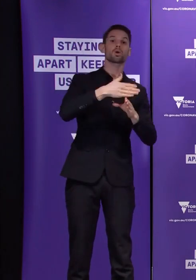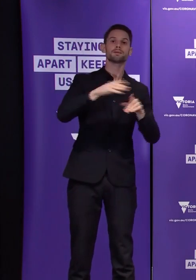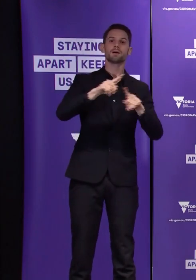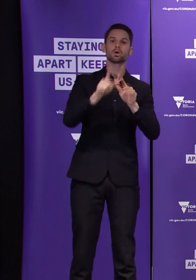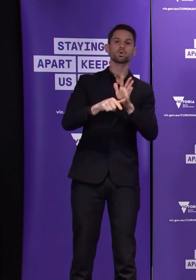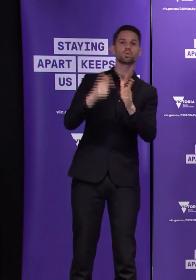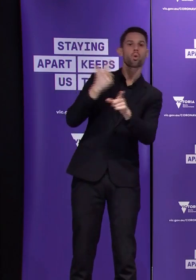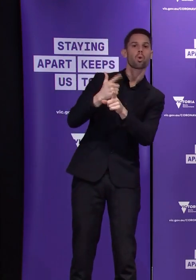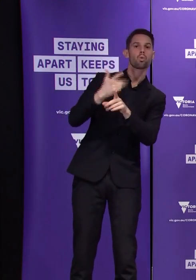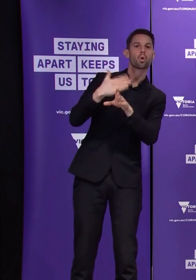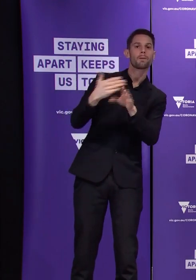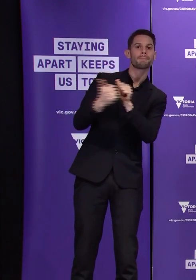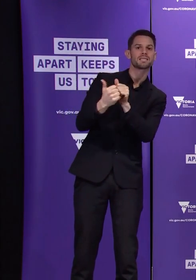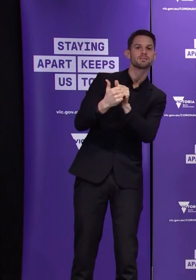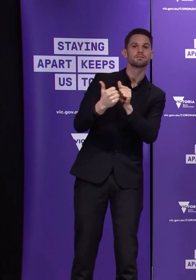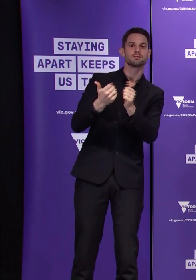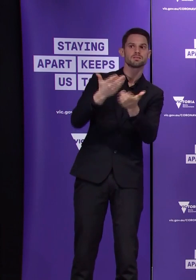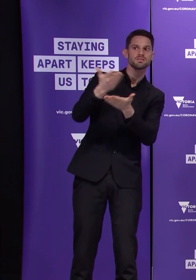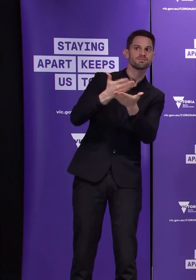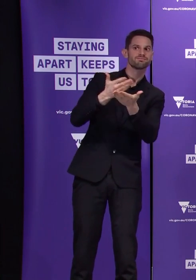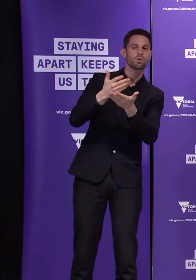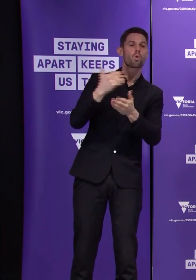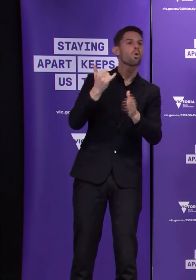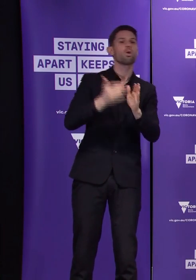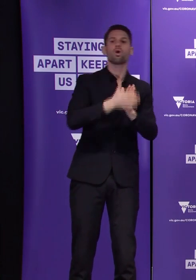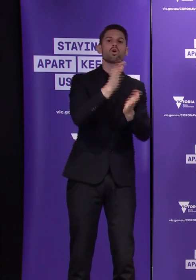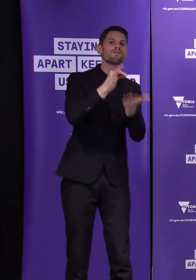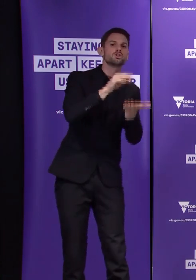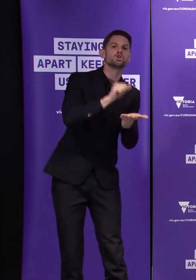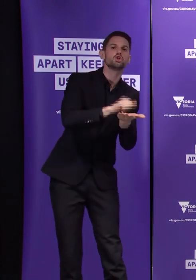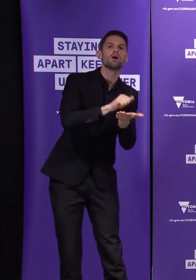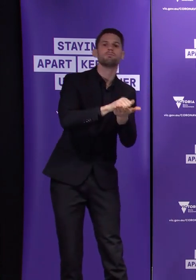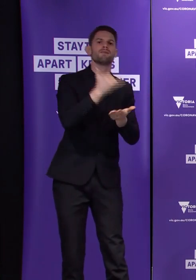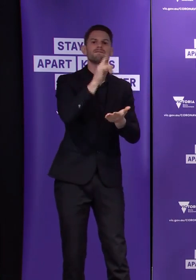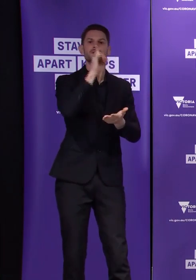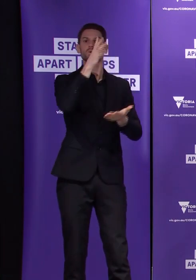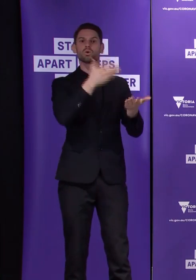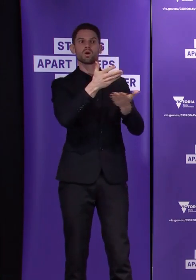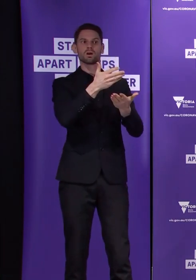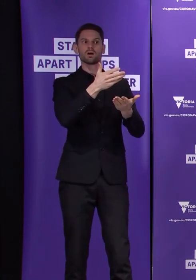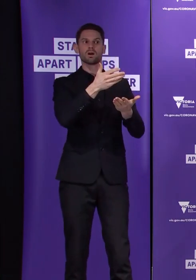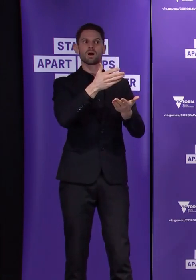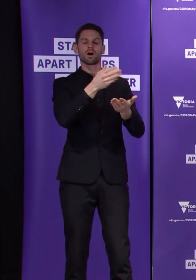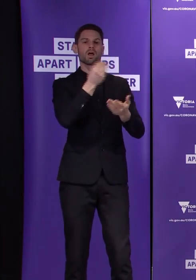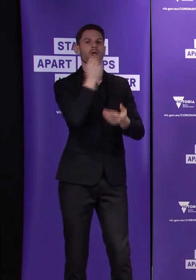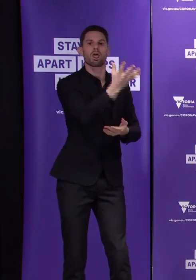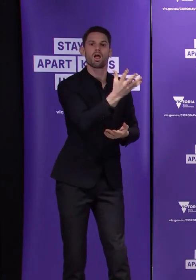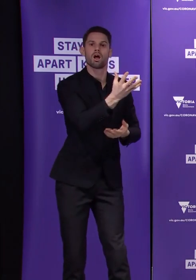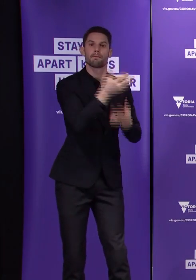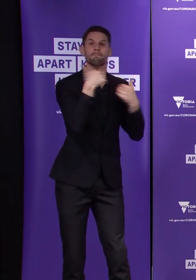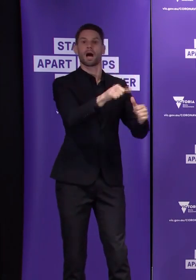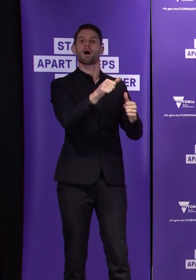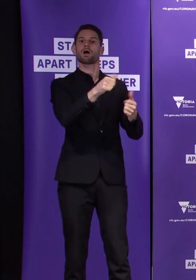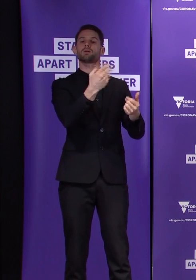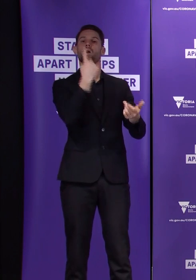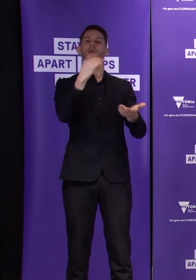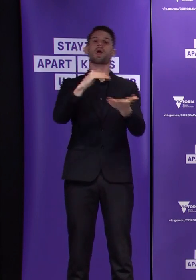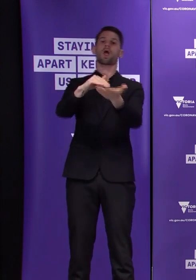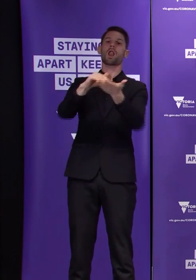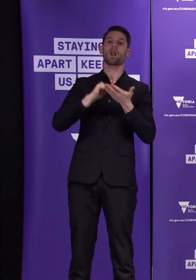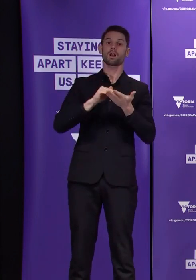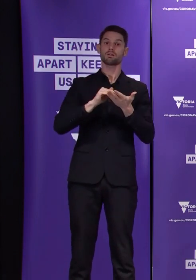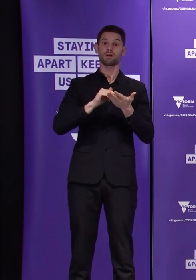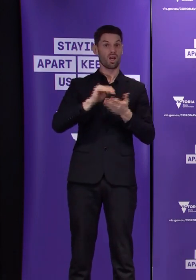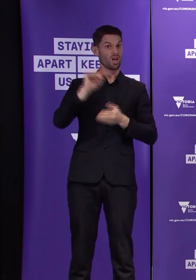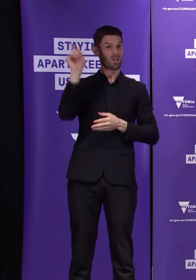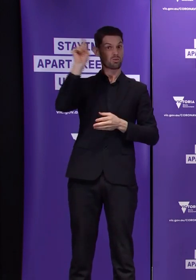or friends or the local cafe or whatever part of the community that they might ordinarily be able to reach out for